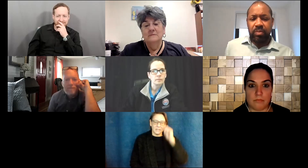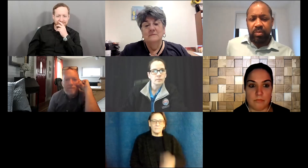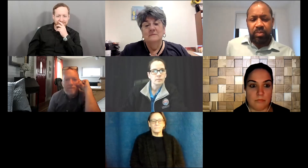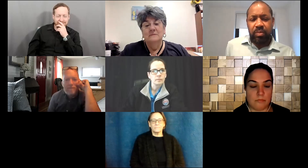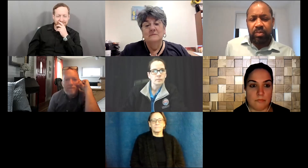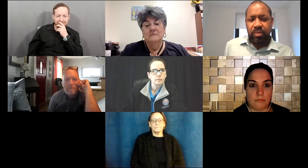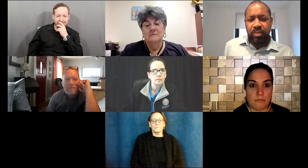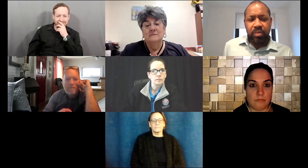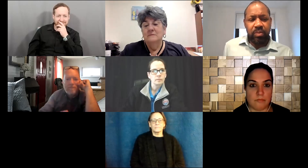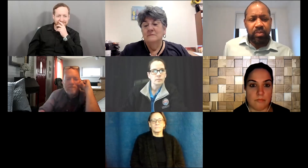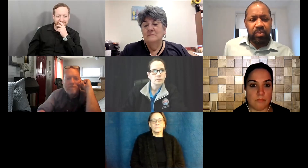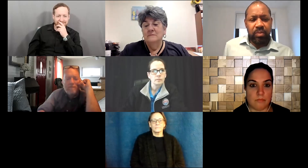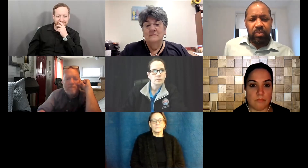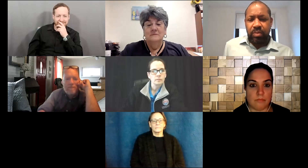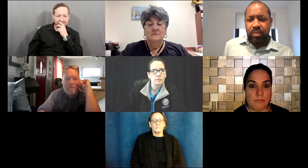Tim said.